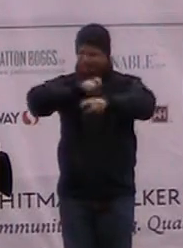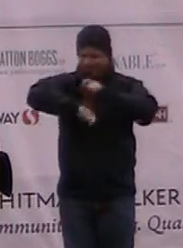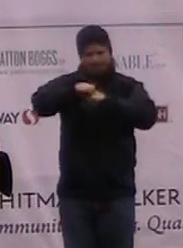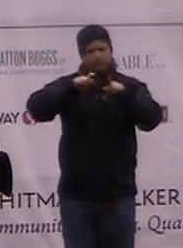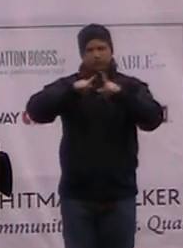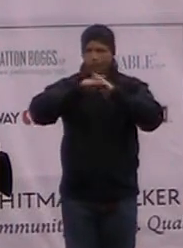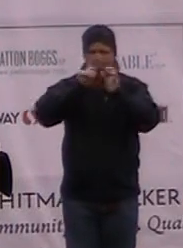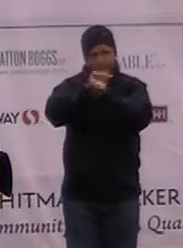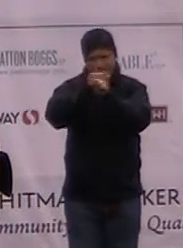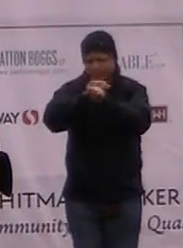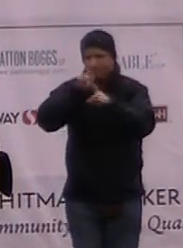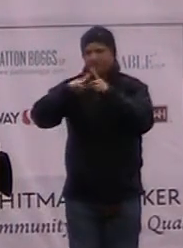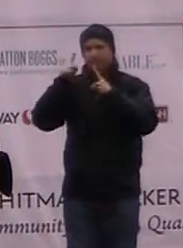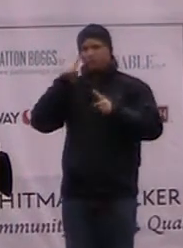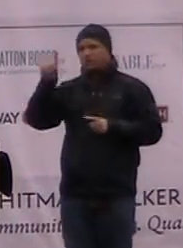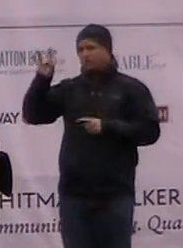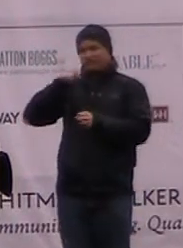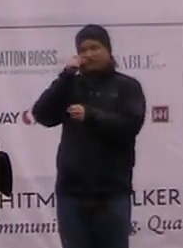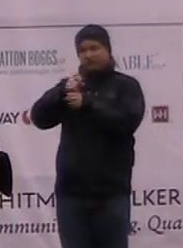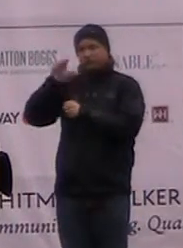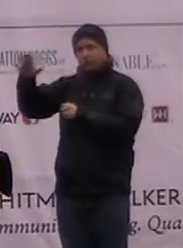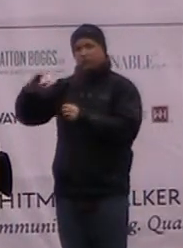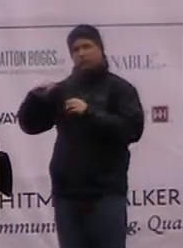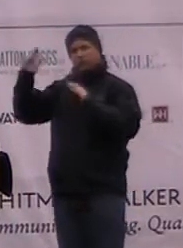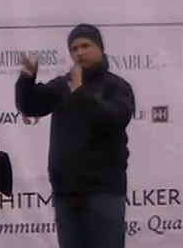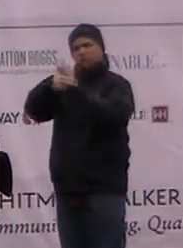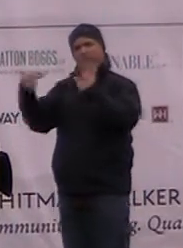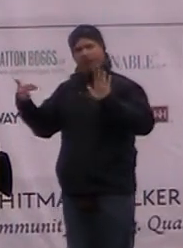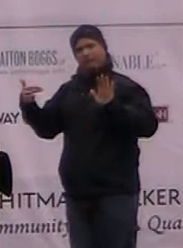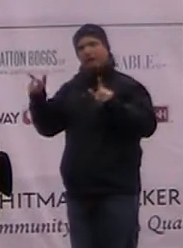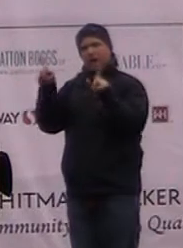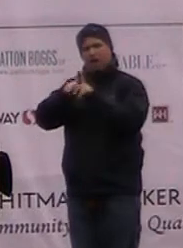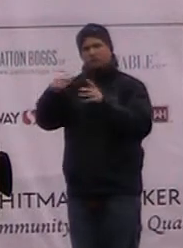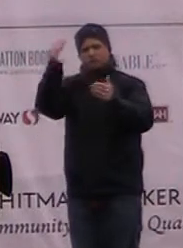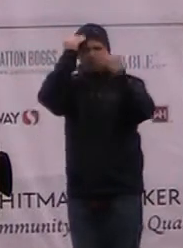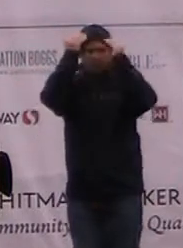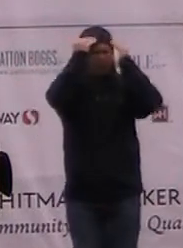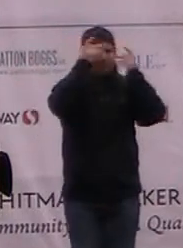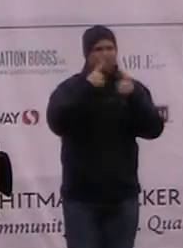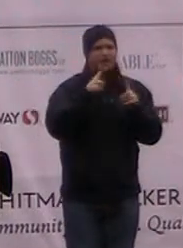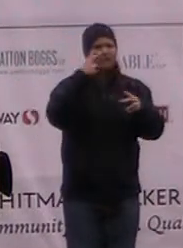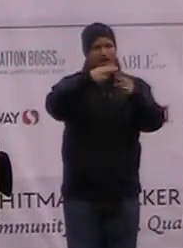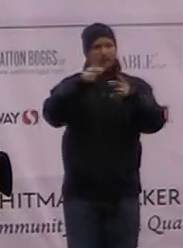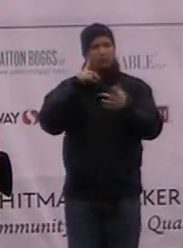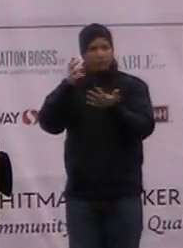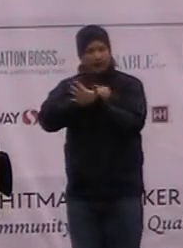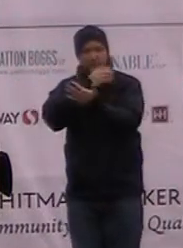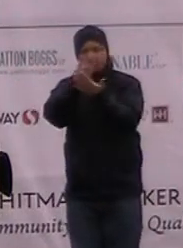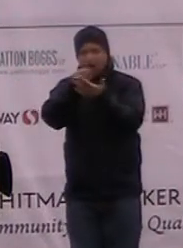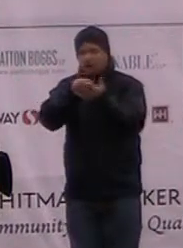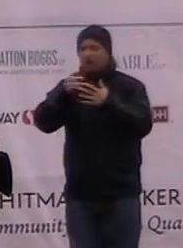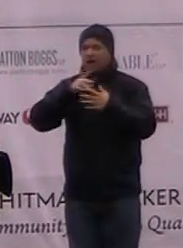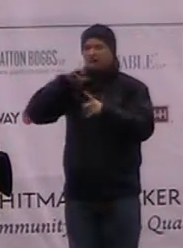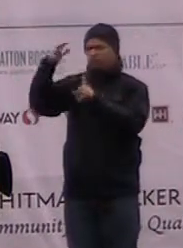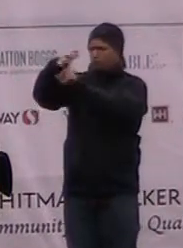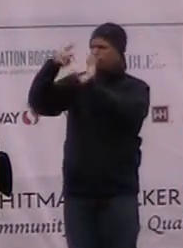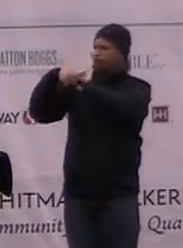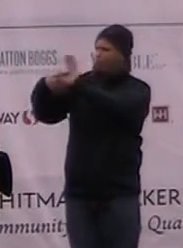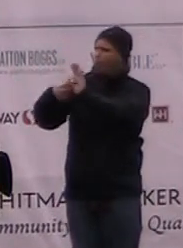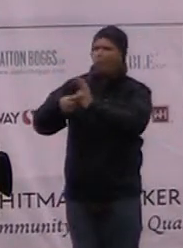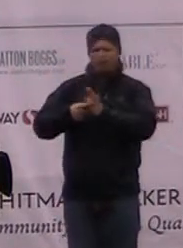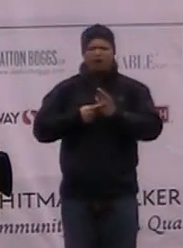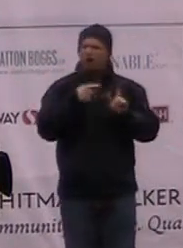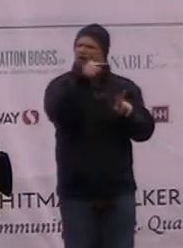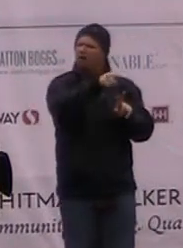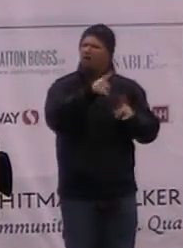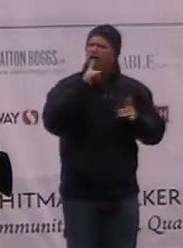of a century, she used her status as a household name not only to raise money and champion awareness of the